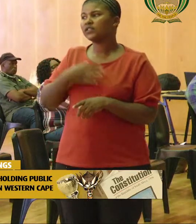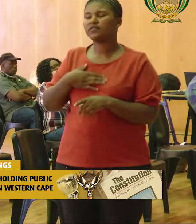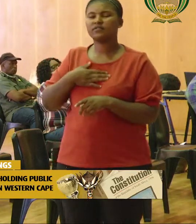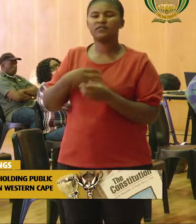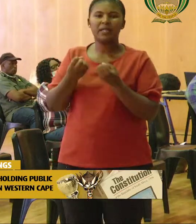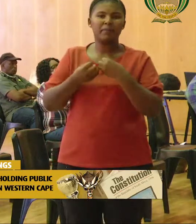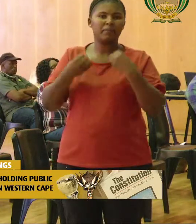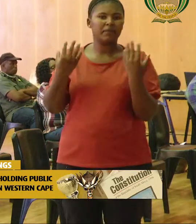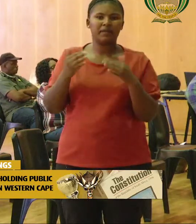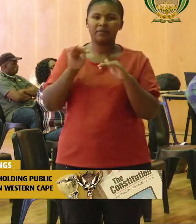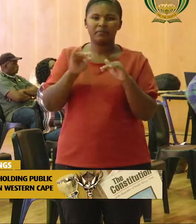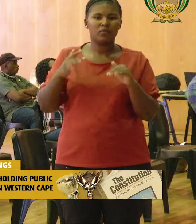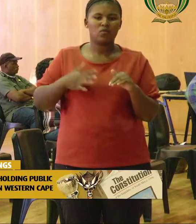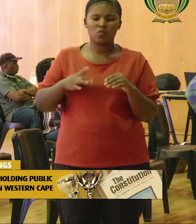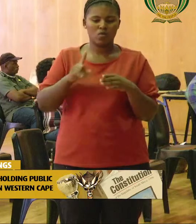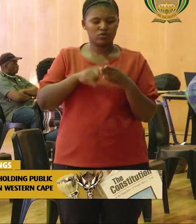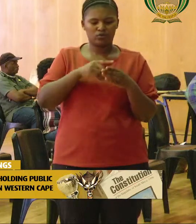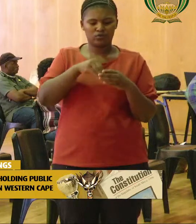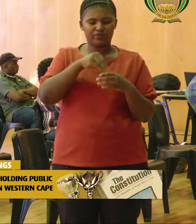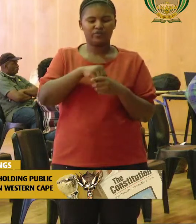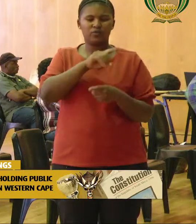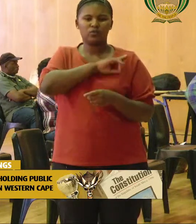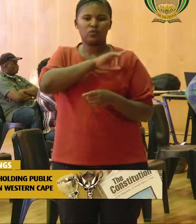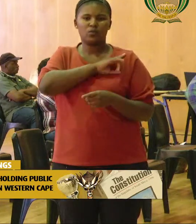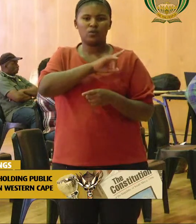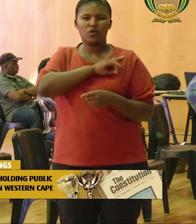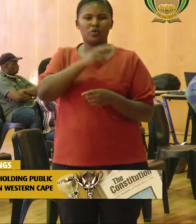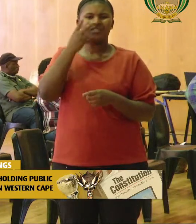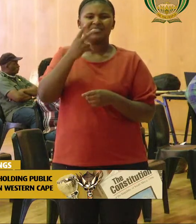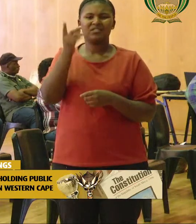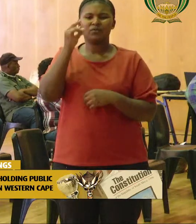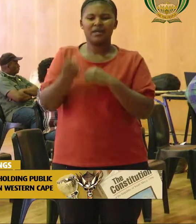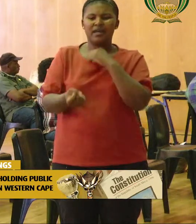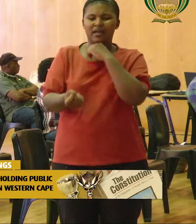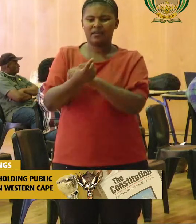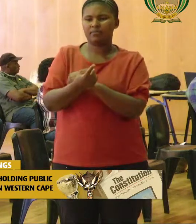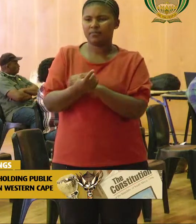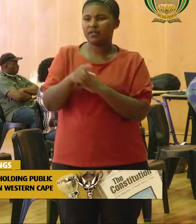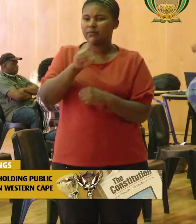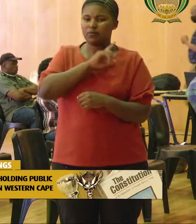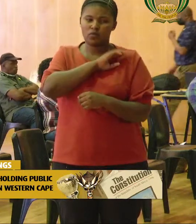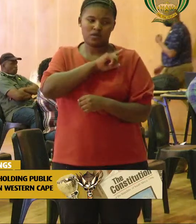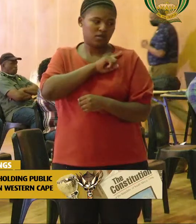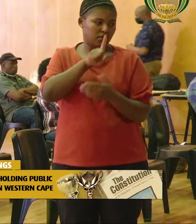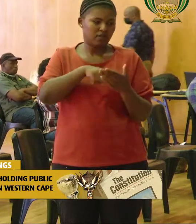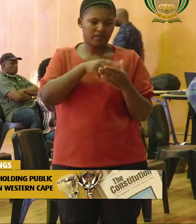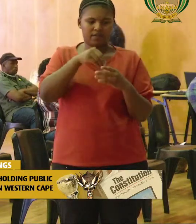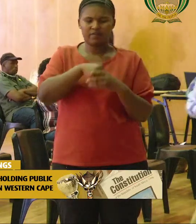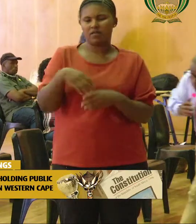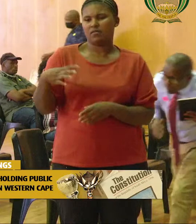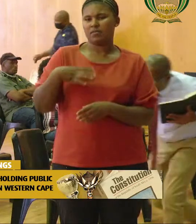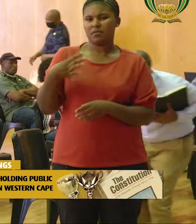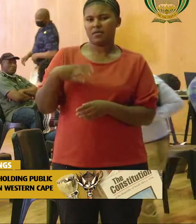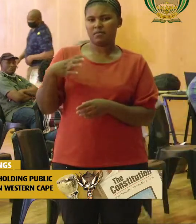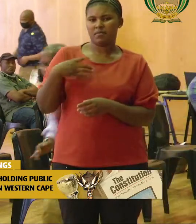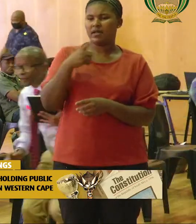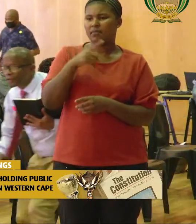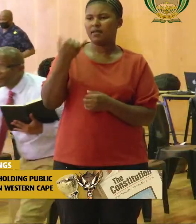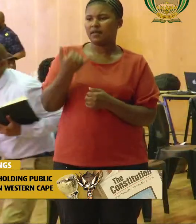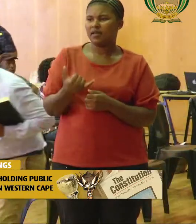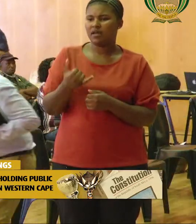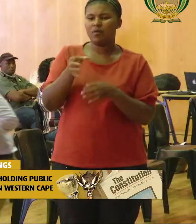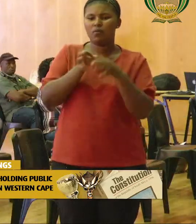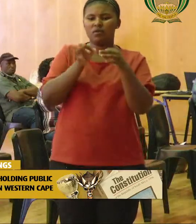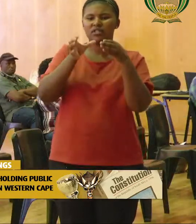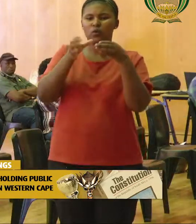want to vote because they don't see what's being done by Parliament, because they vote and then they just see there's a specific party that takes